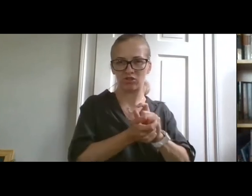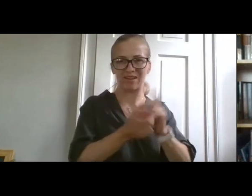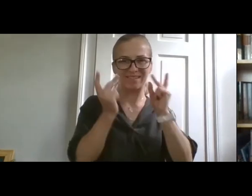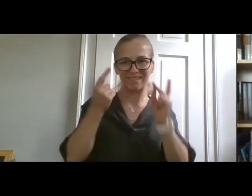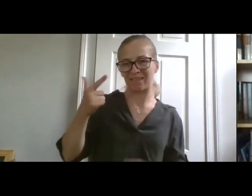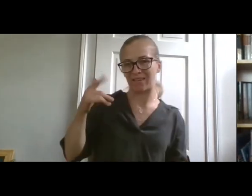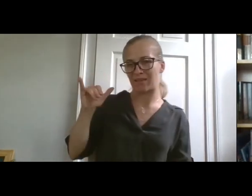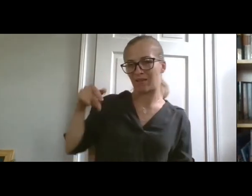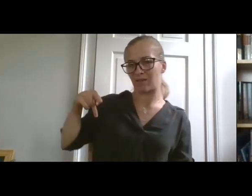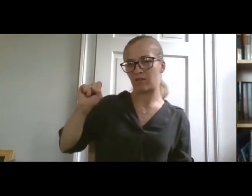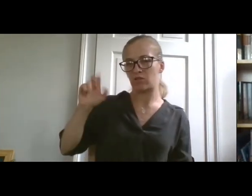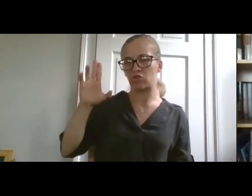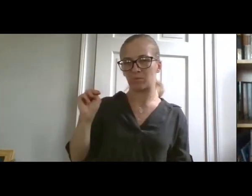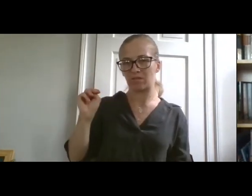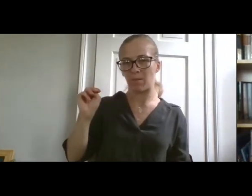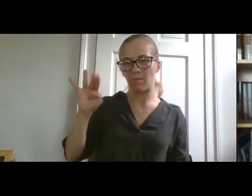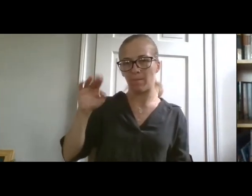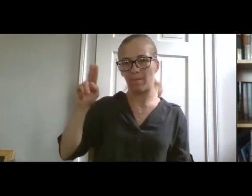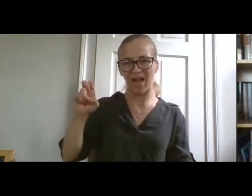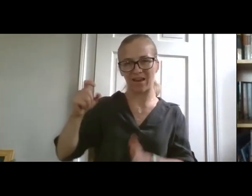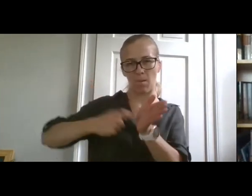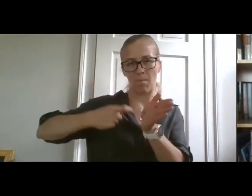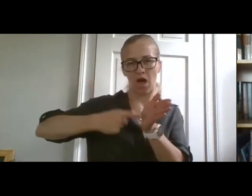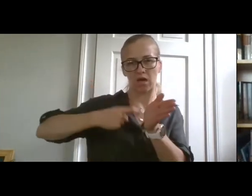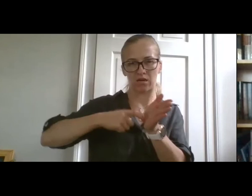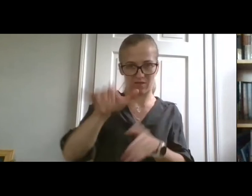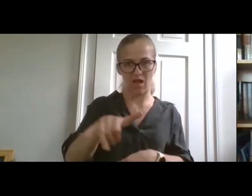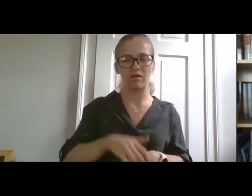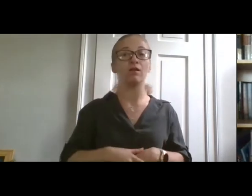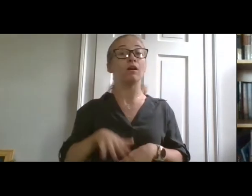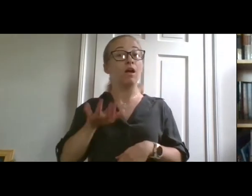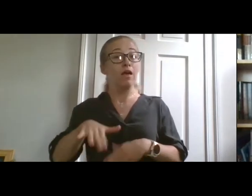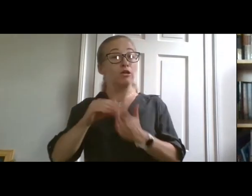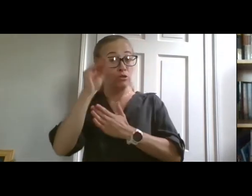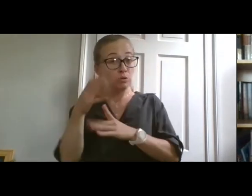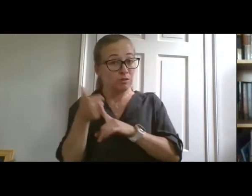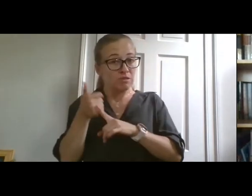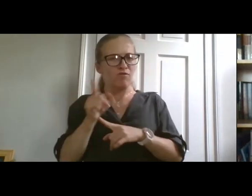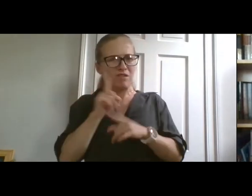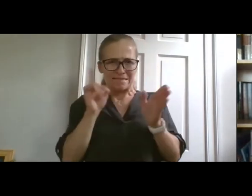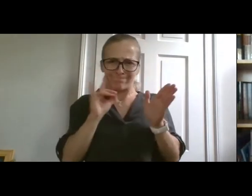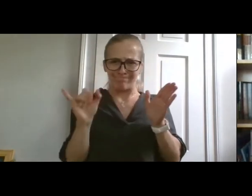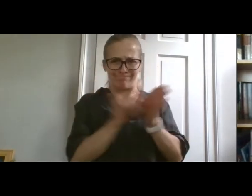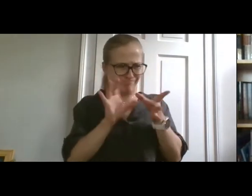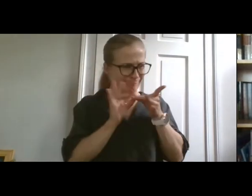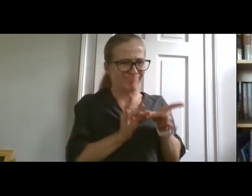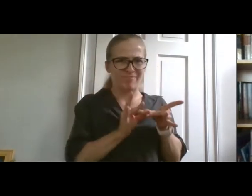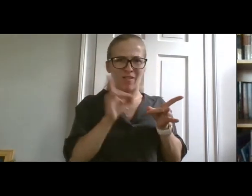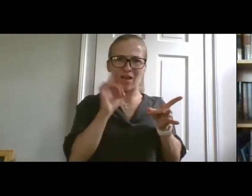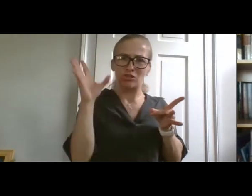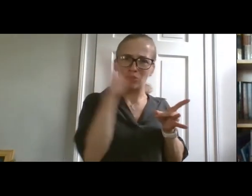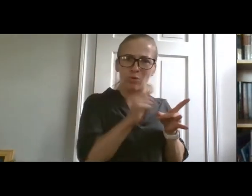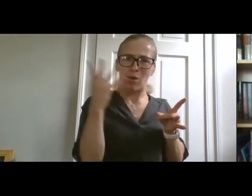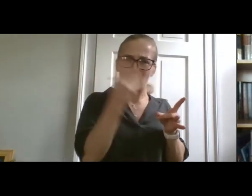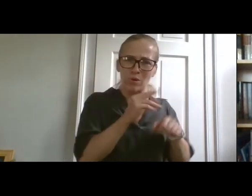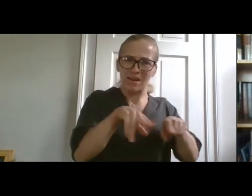so the student was saying that he really identified with these children whose parents assumed that the beauty from their childhood would still be there for their children, to show